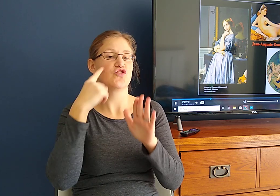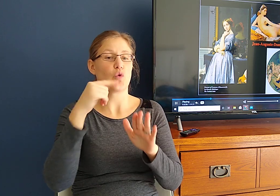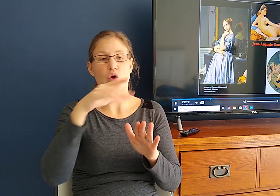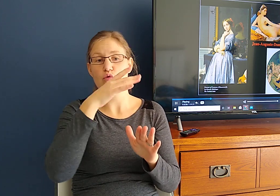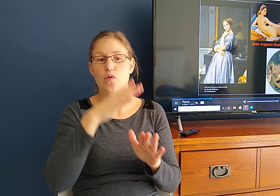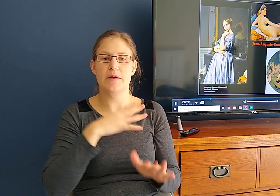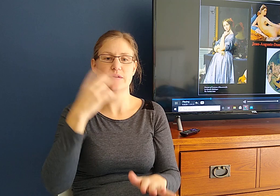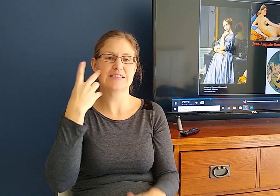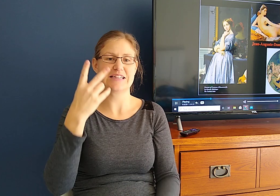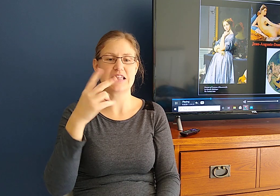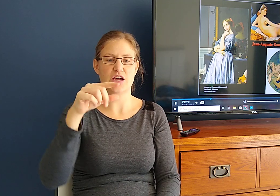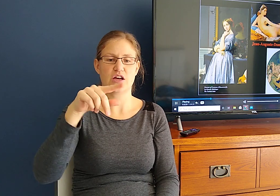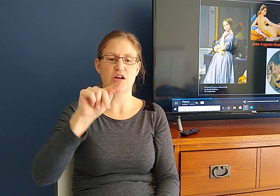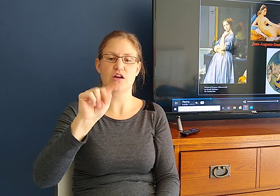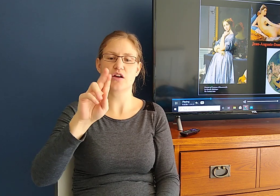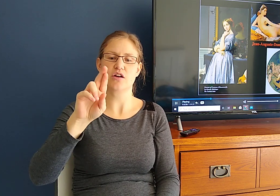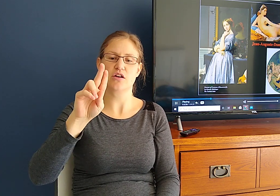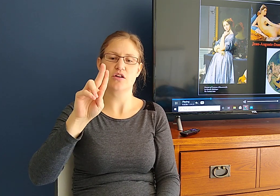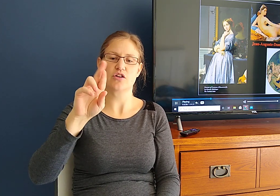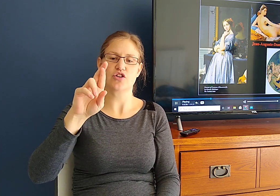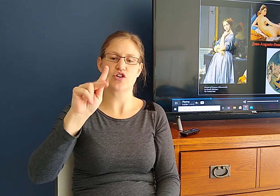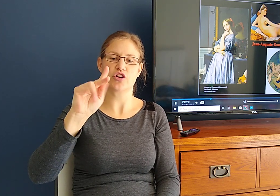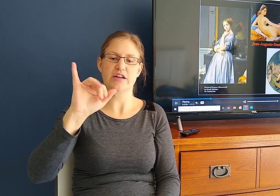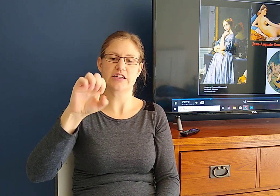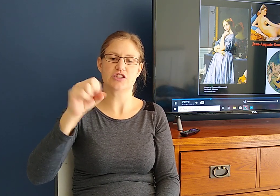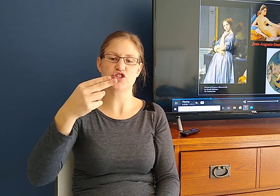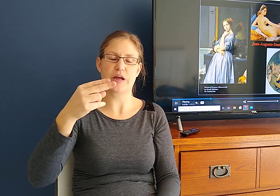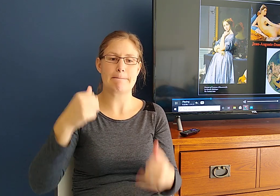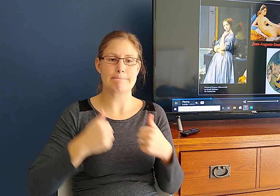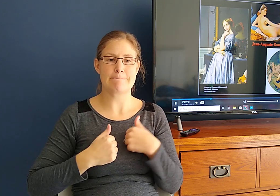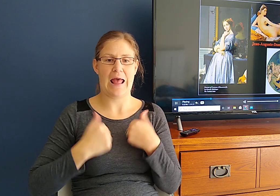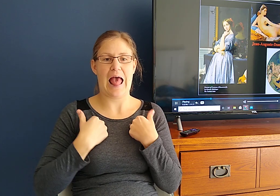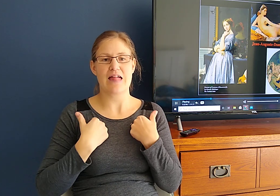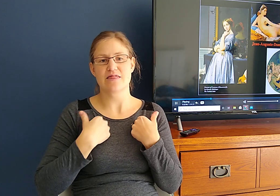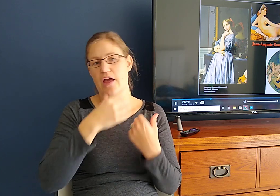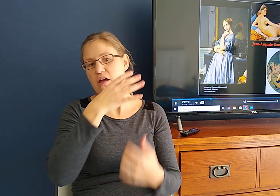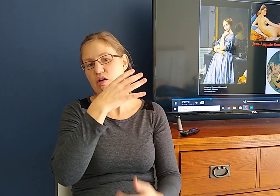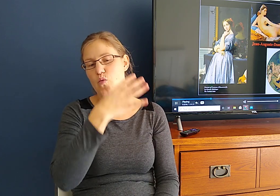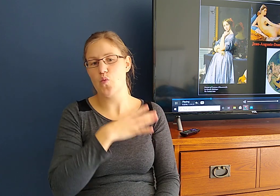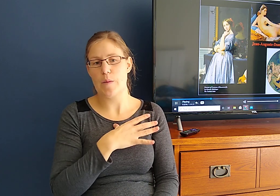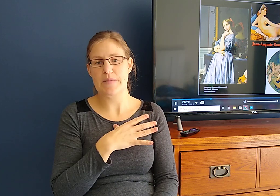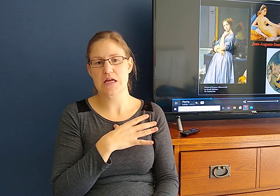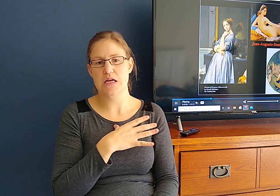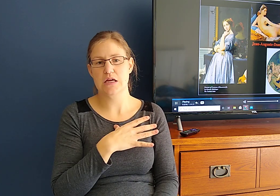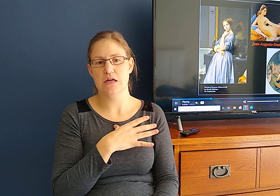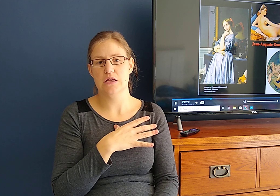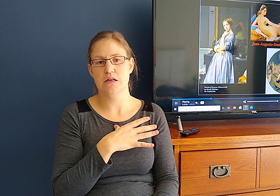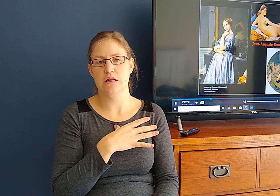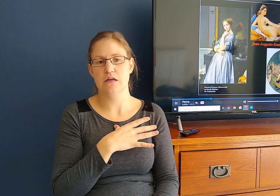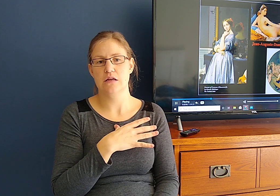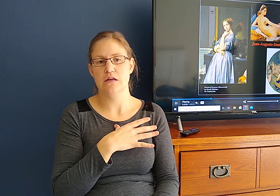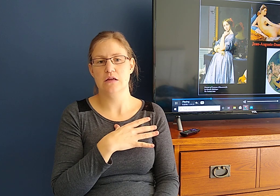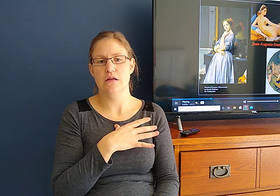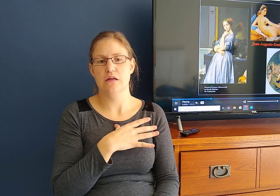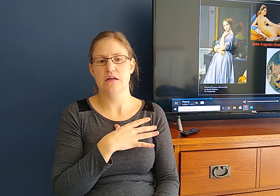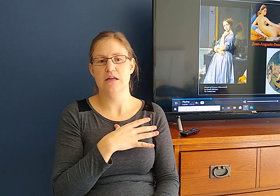bath, a portrait of a woman, and La Grande Odalisque, probably his